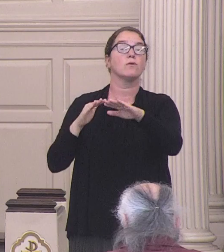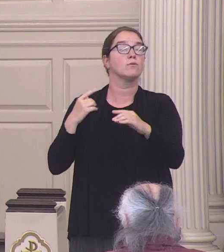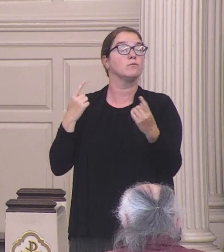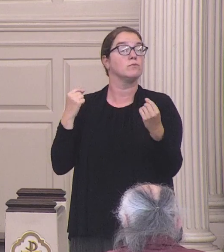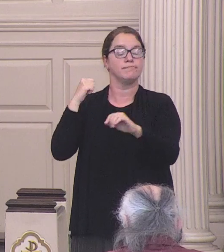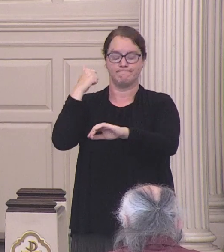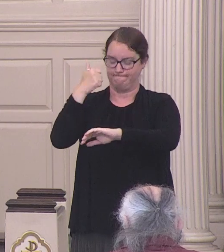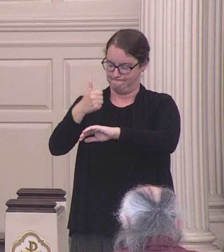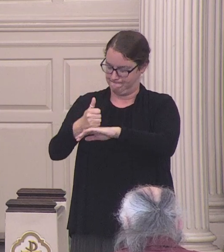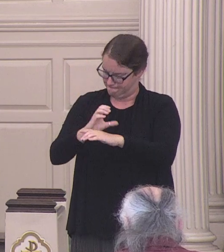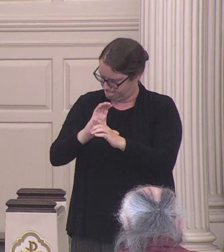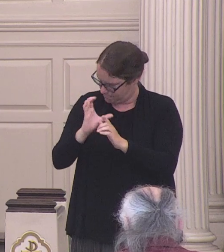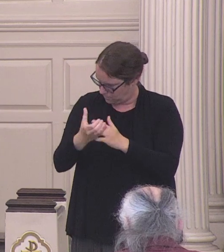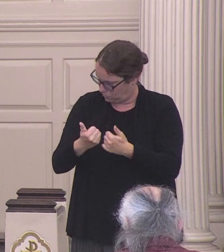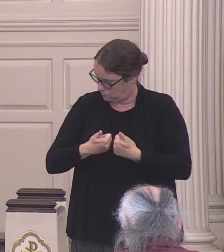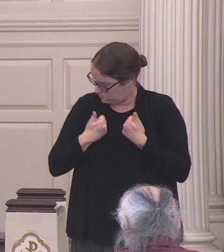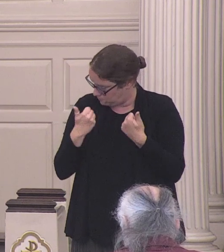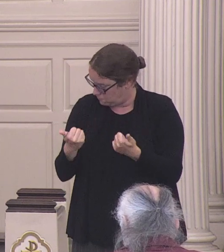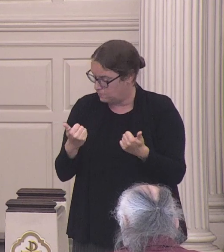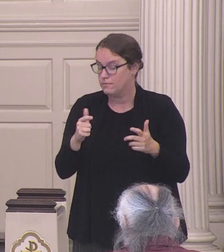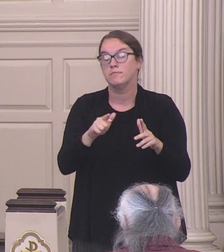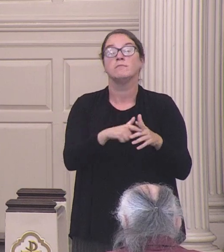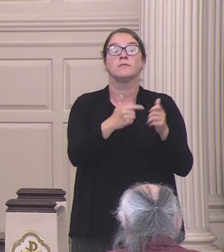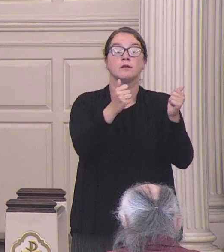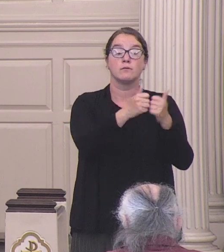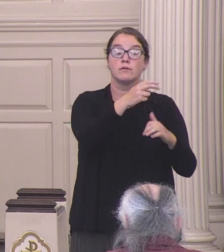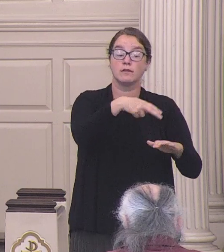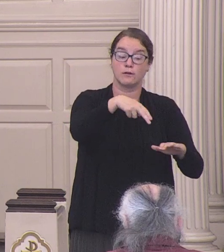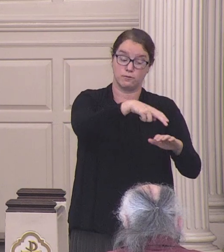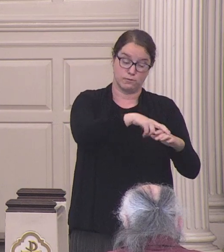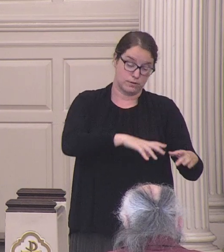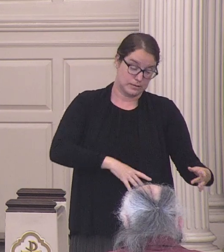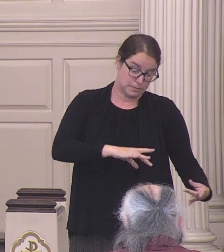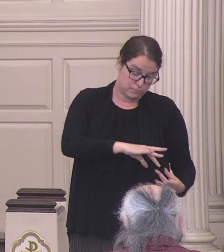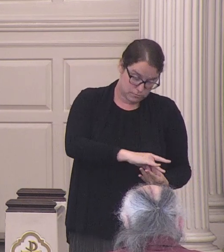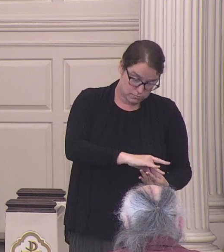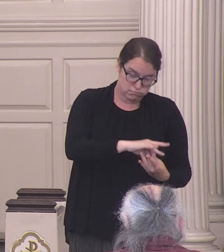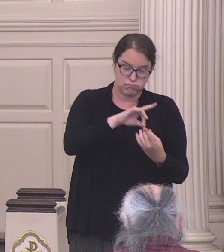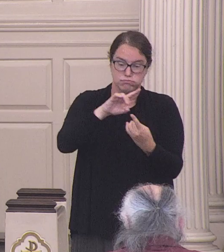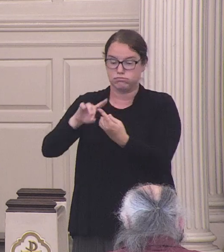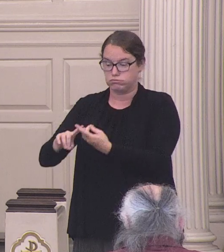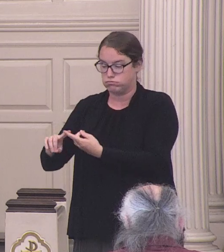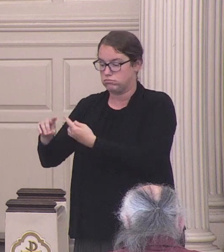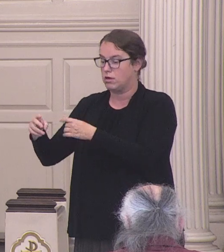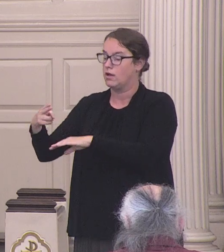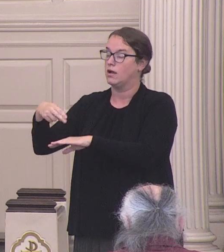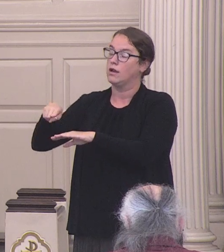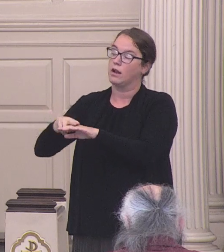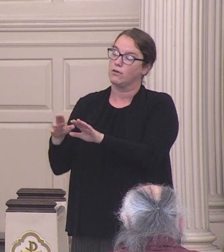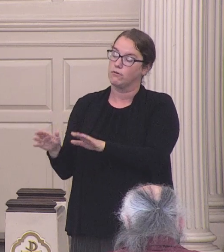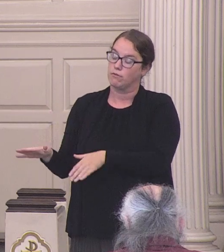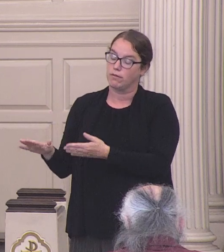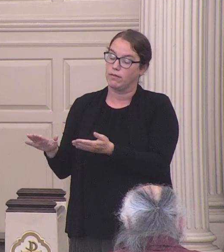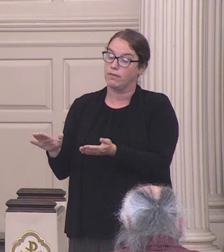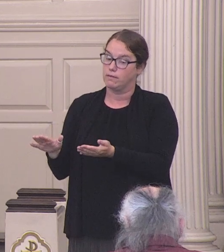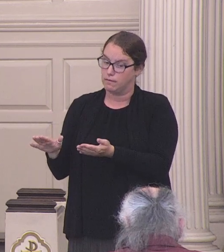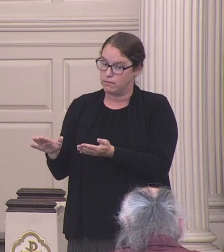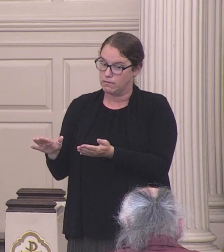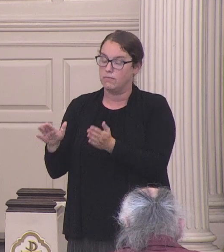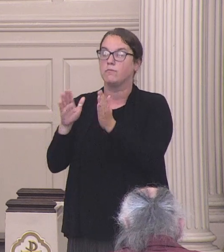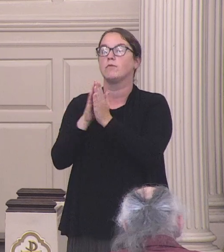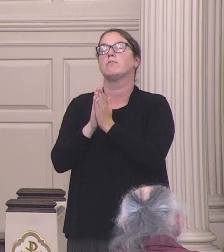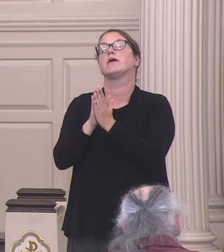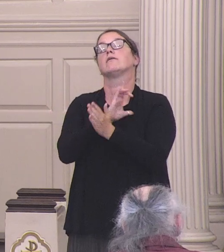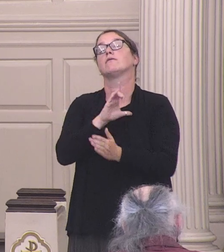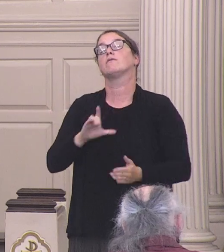culture of life, beginning with natural conception to natural death. We pray to the Lord.